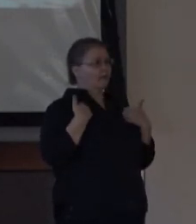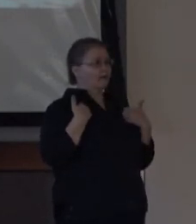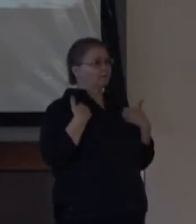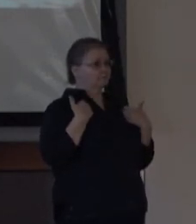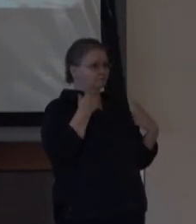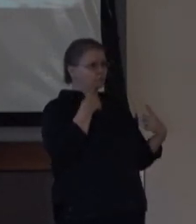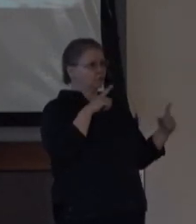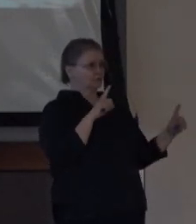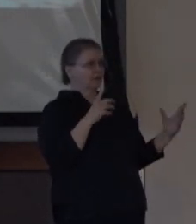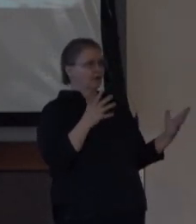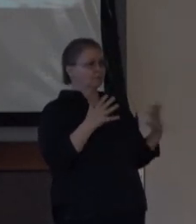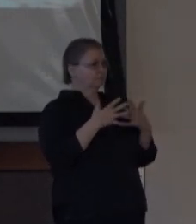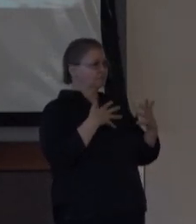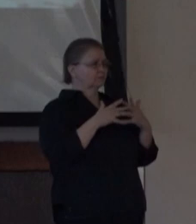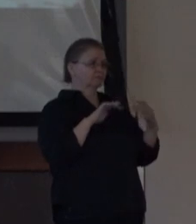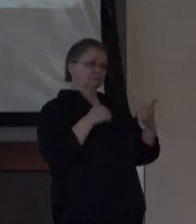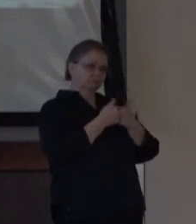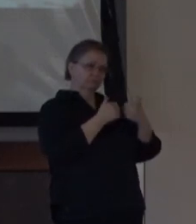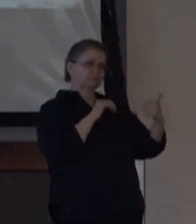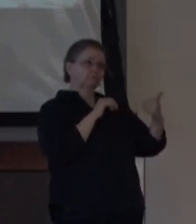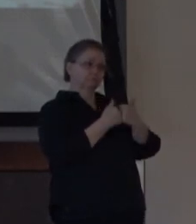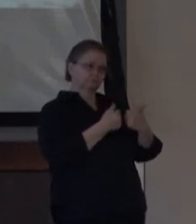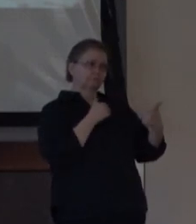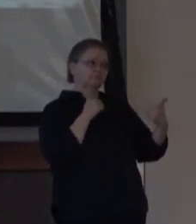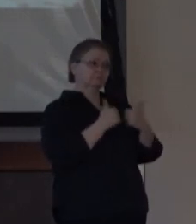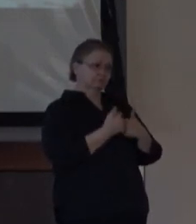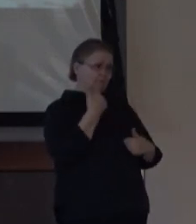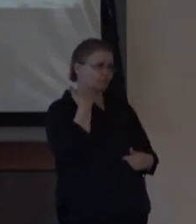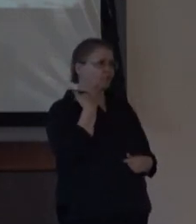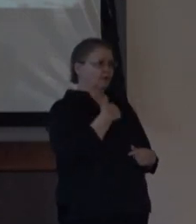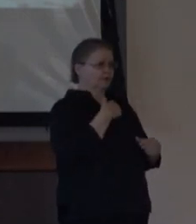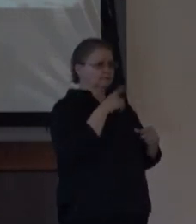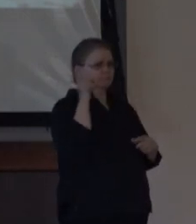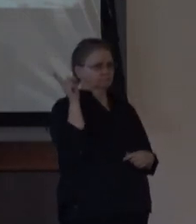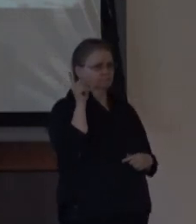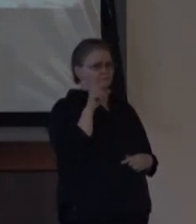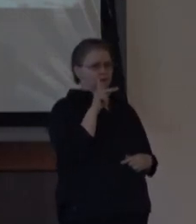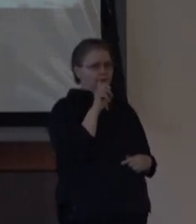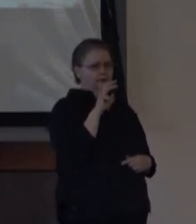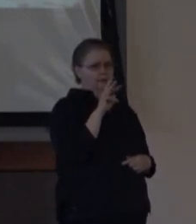But life worked out despite a lot of challenges for us in Kennewick.